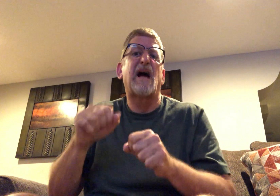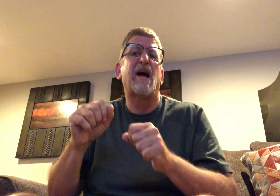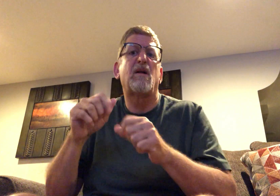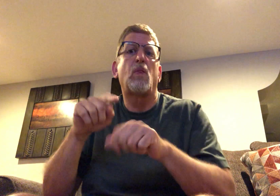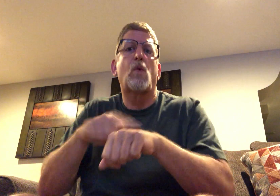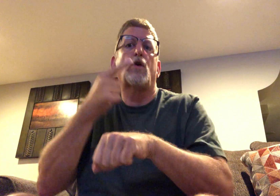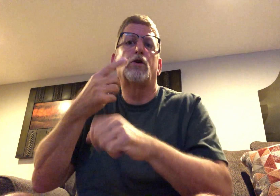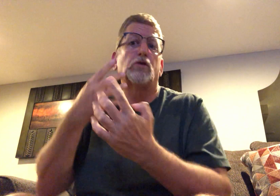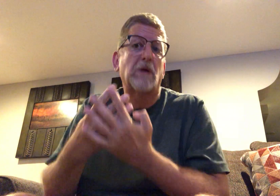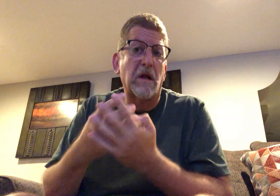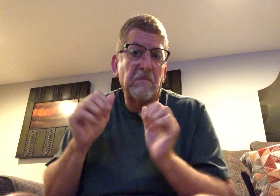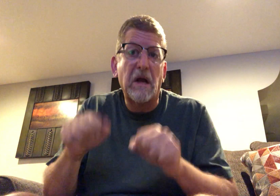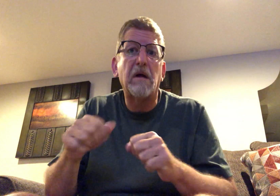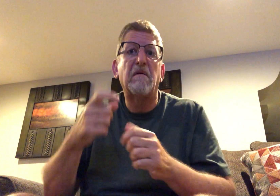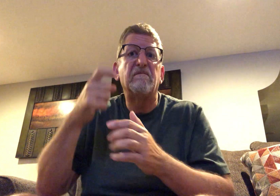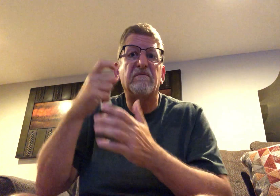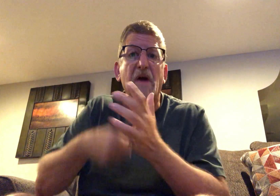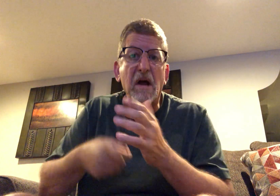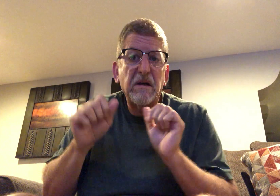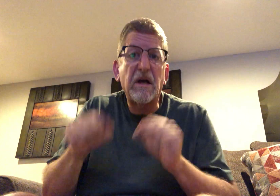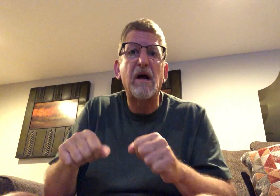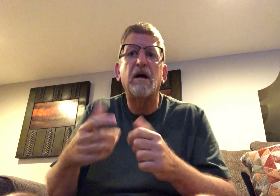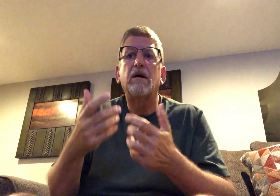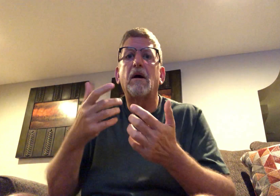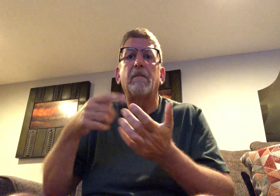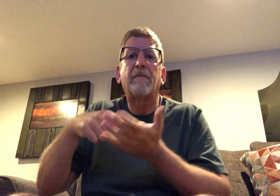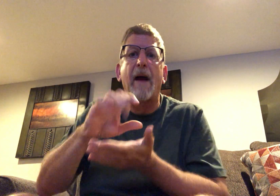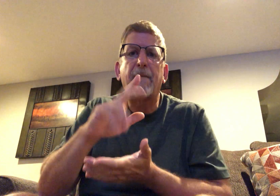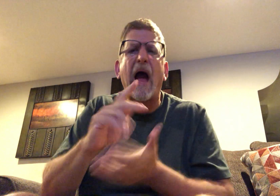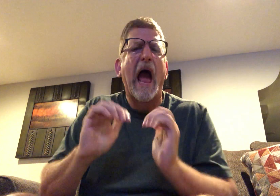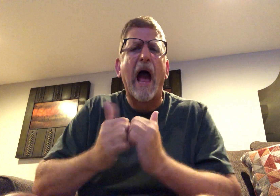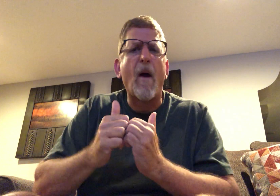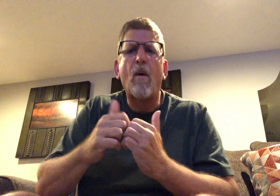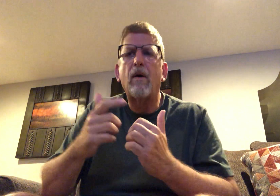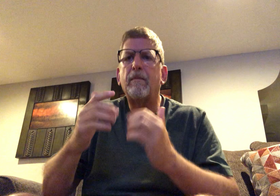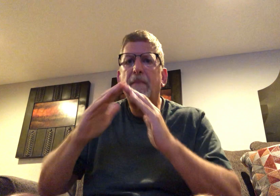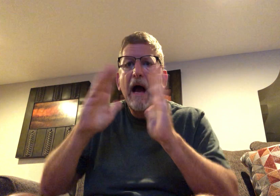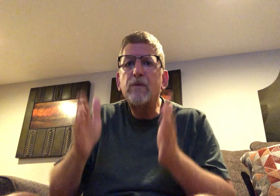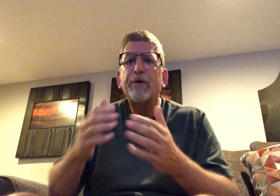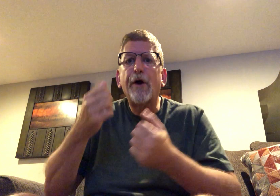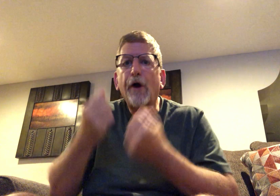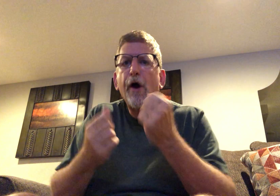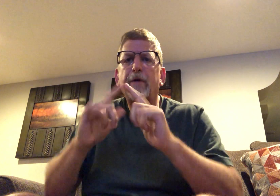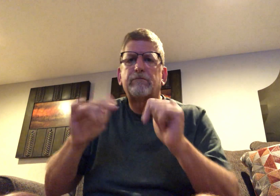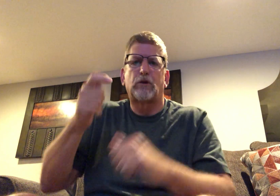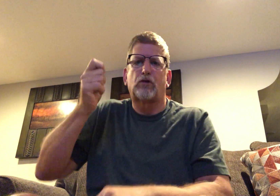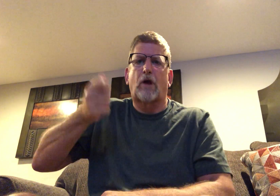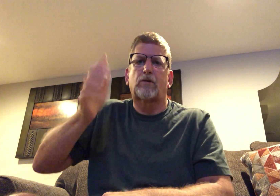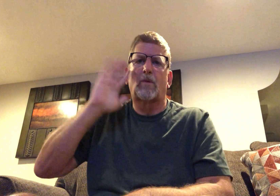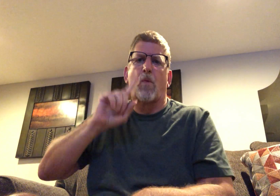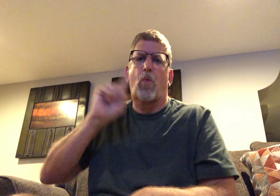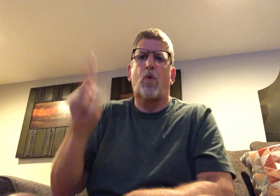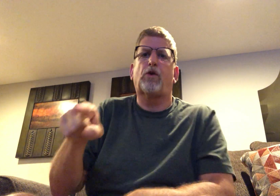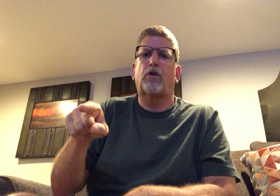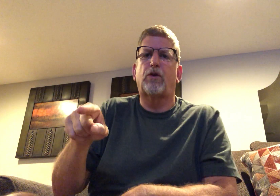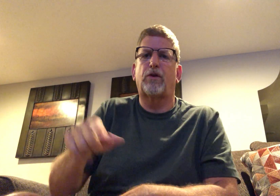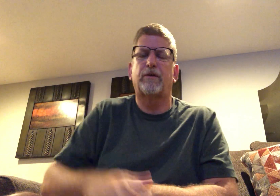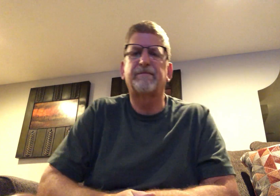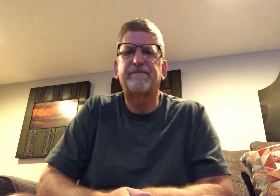Biden, who probably is working with half the IQ that you and I have. If you listen to Joe Biden's tape, he convicts himself.